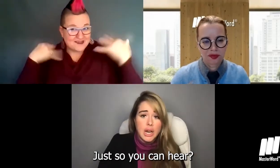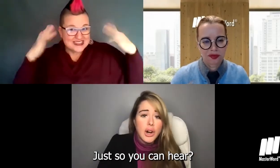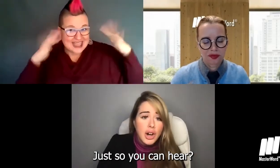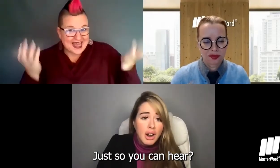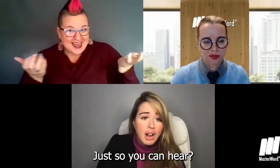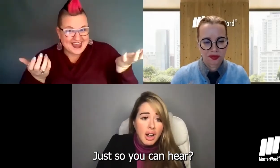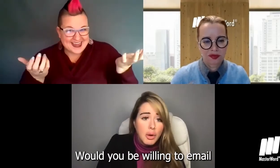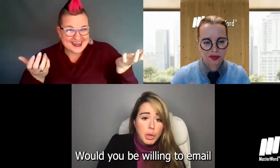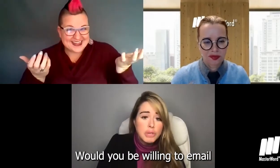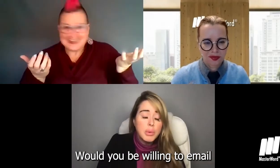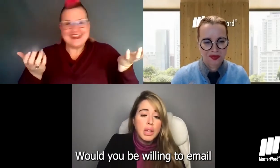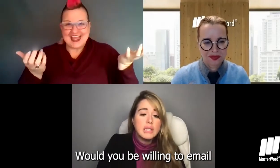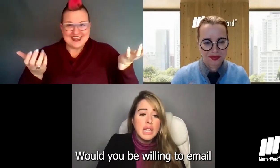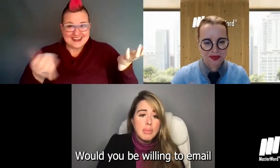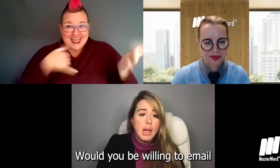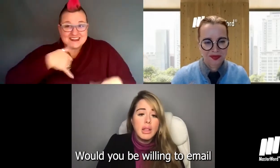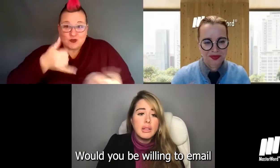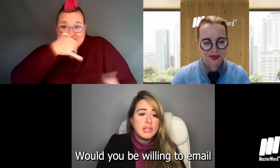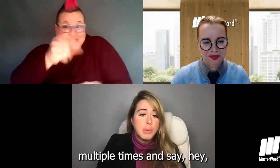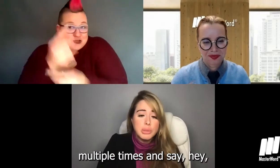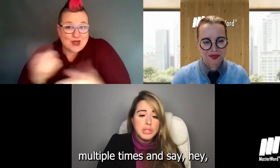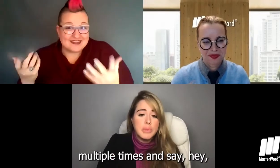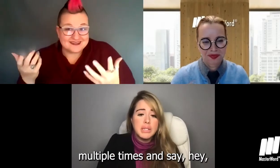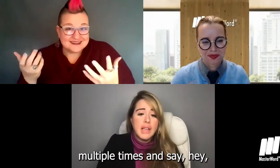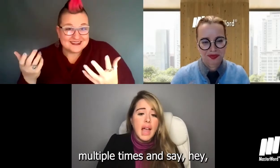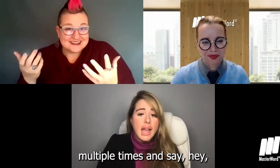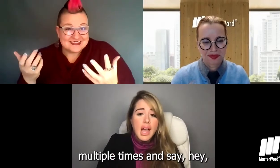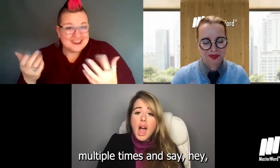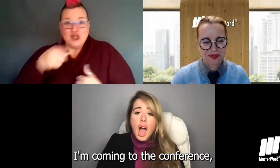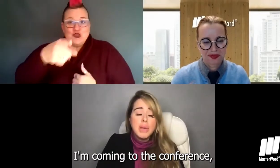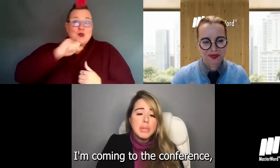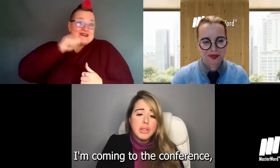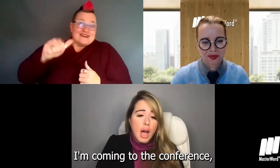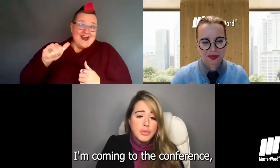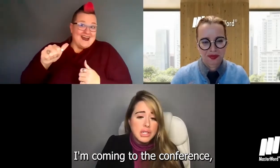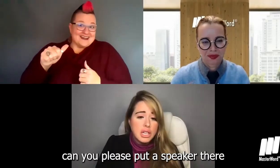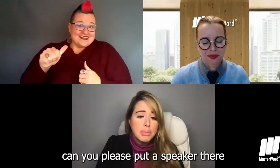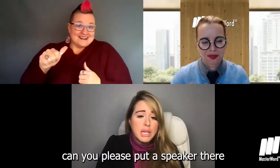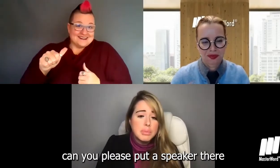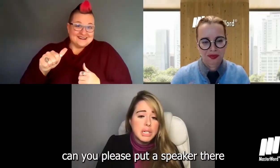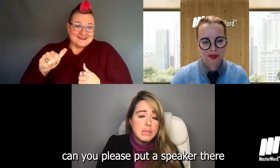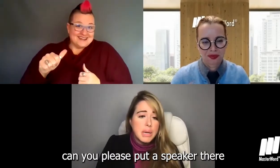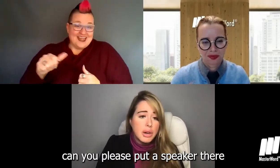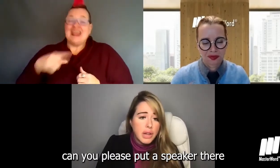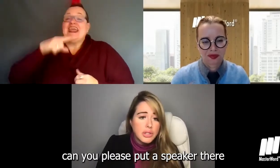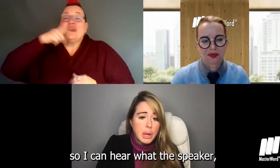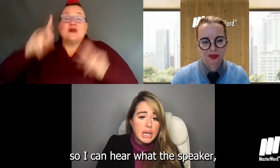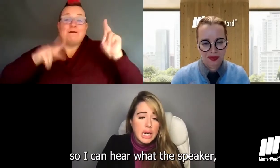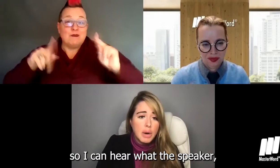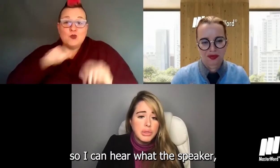hear. Would you be willing to email multiple times and say hey I'm coming to the conference can you please put a speaker there so I can hear what